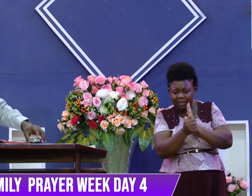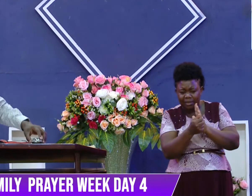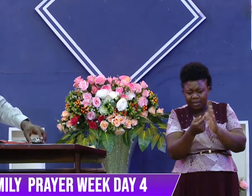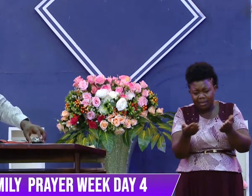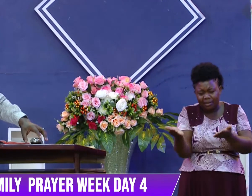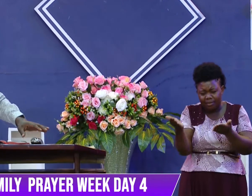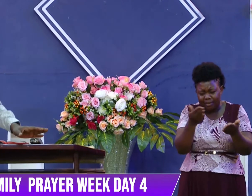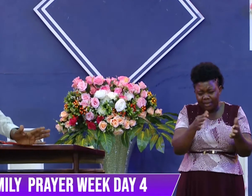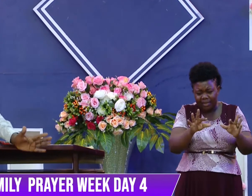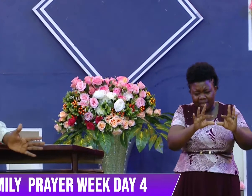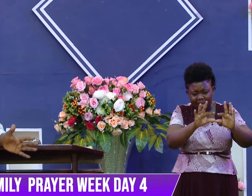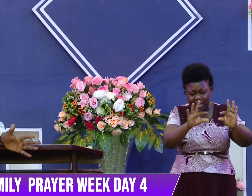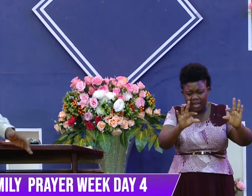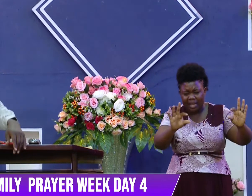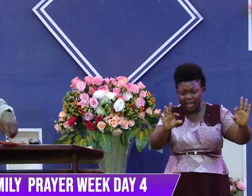astray,